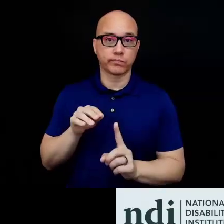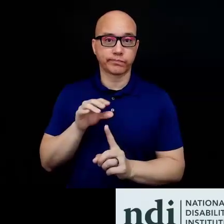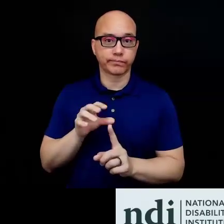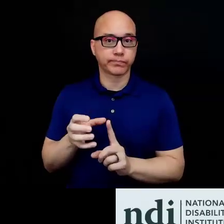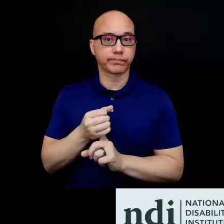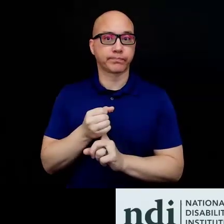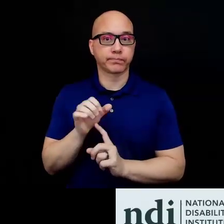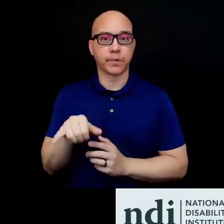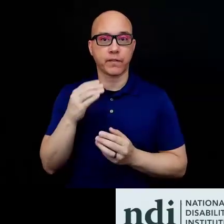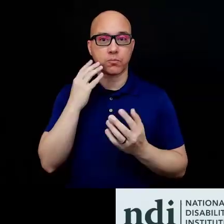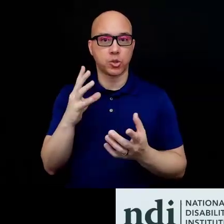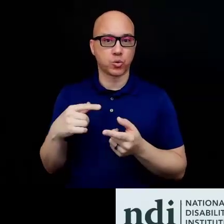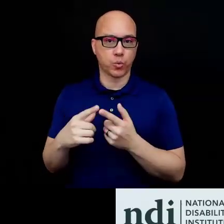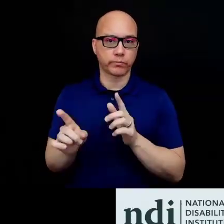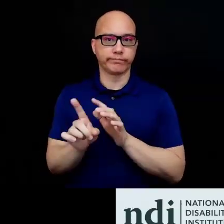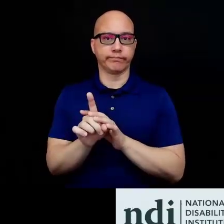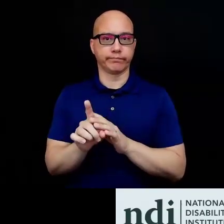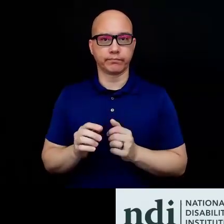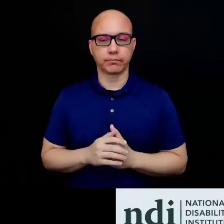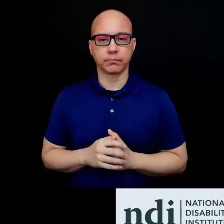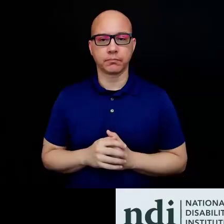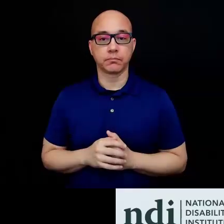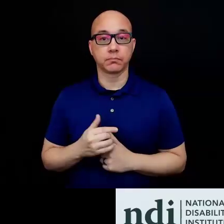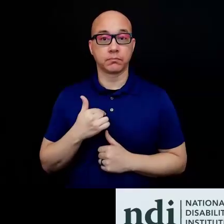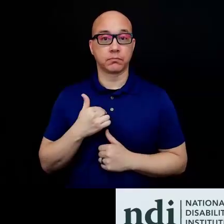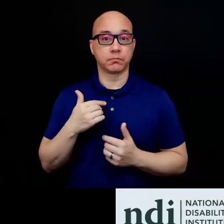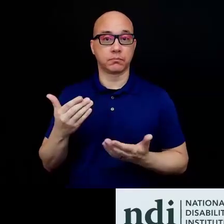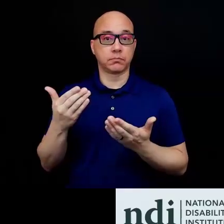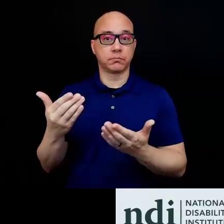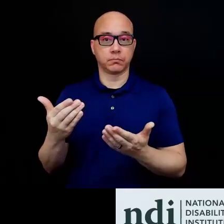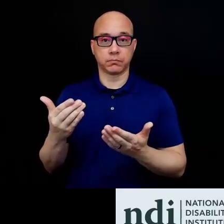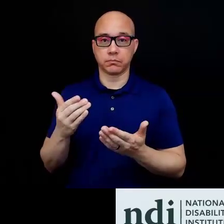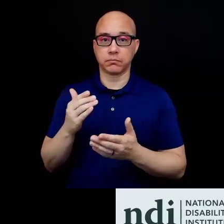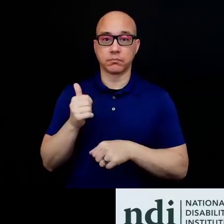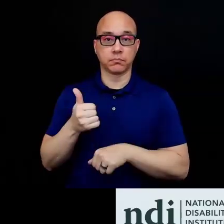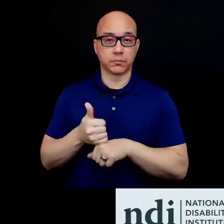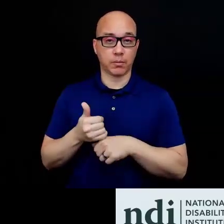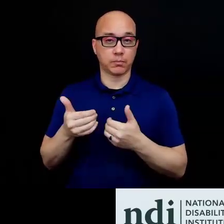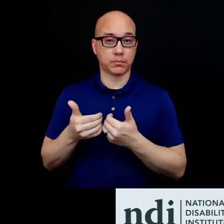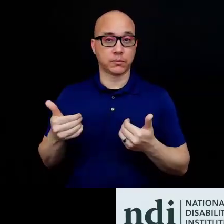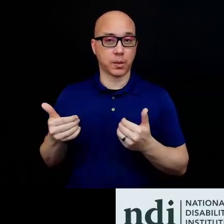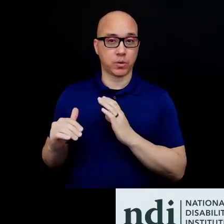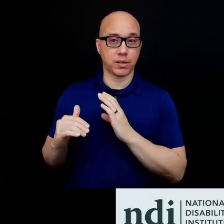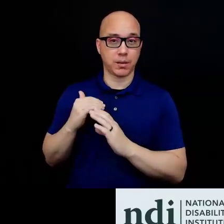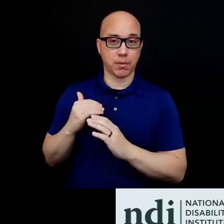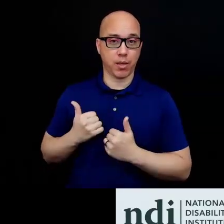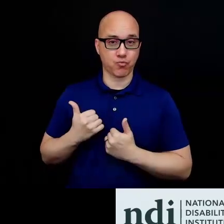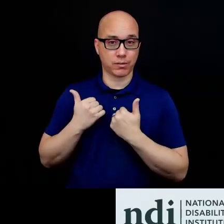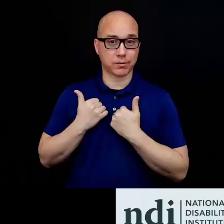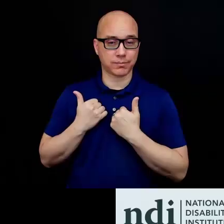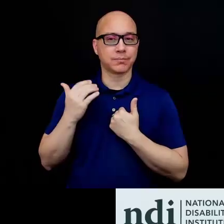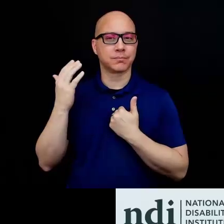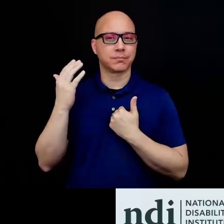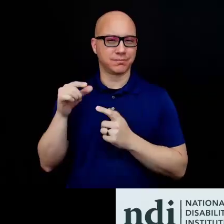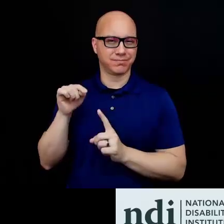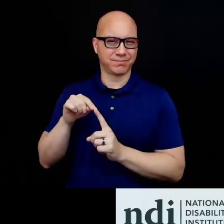information as it comes in. I would recommend for you to create a separate email address or account as a suggestion where you can